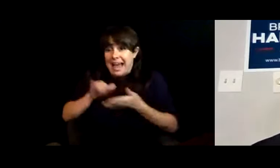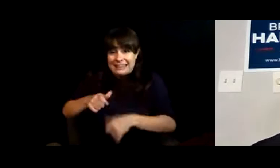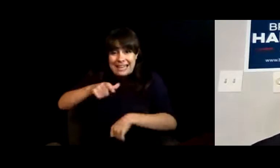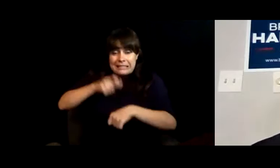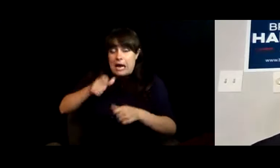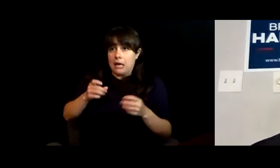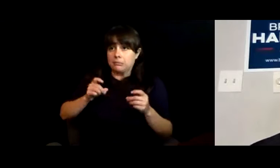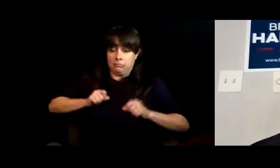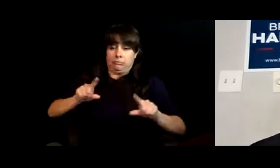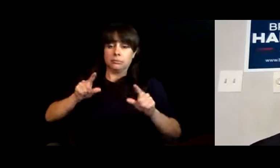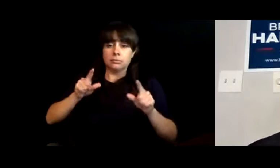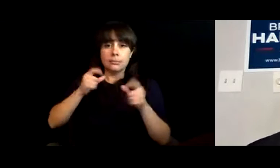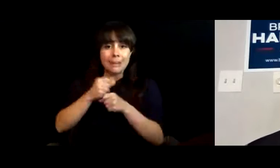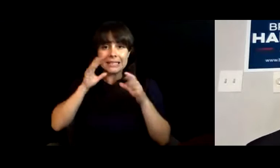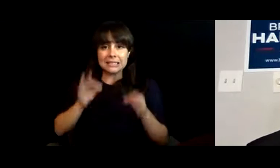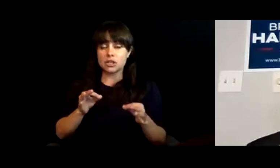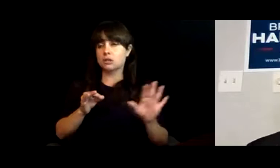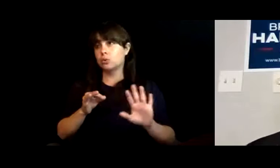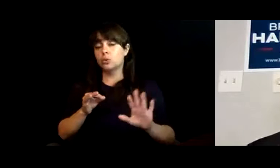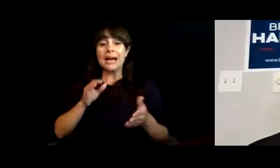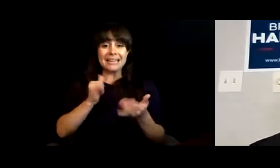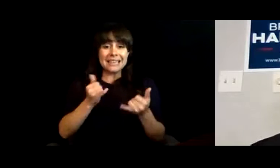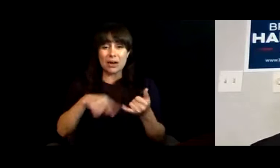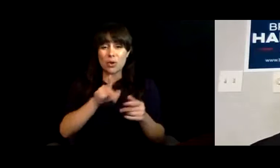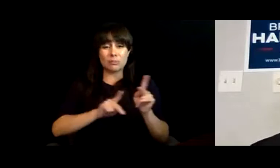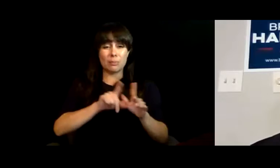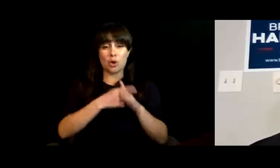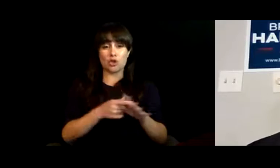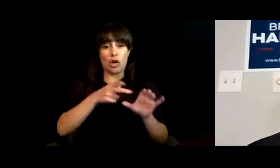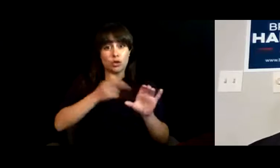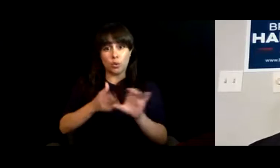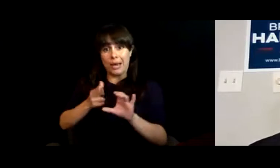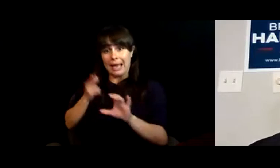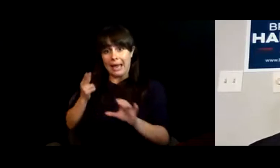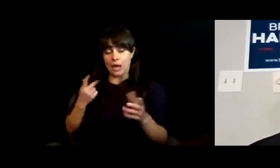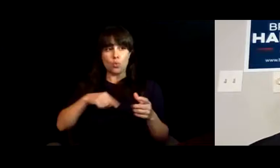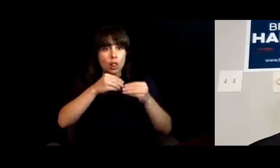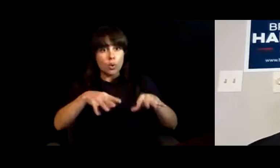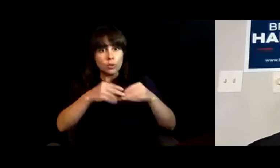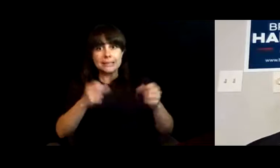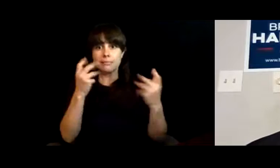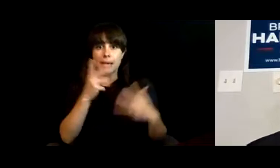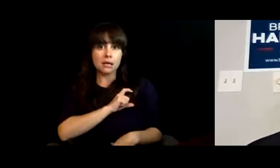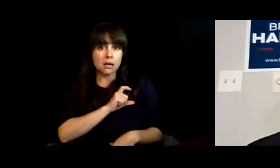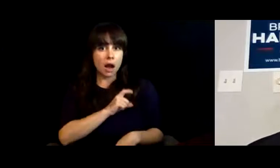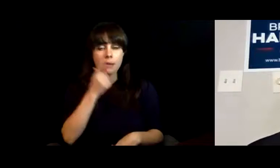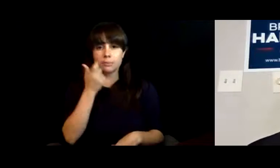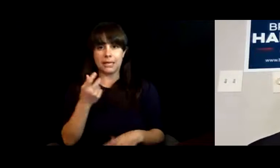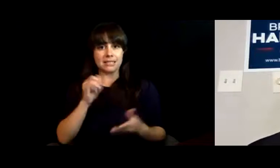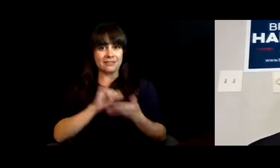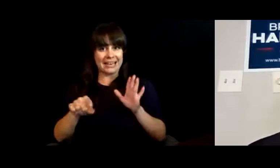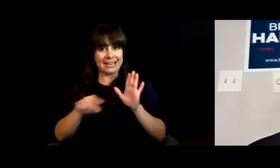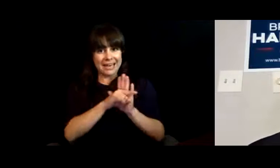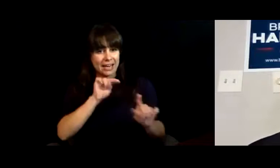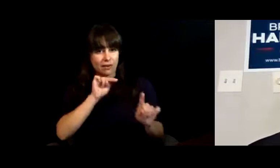they're backed and supported. So I would like to kind of put a different angle on this, and let's bring law enforcement together. Let's absolutely admit when